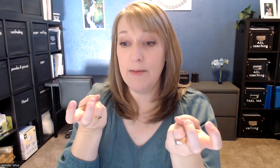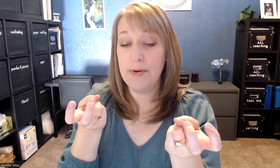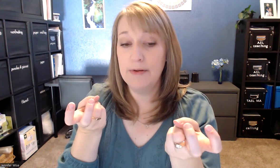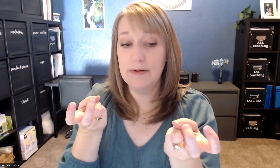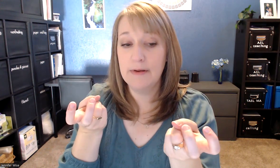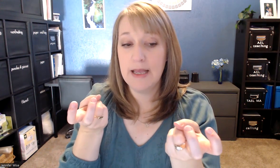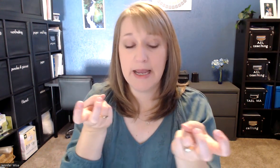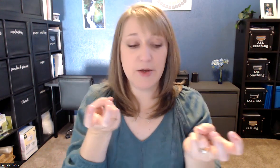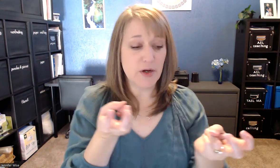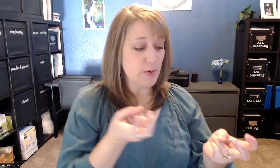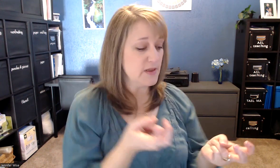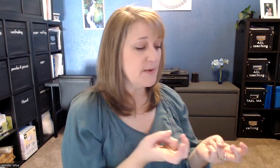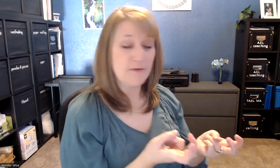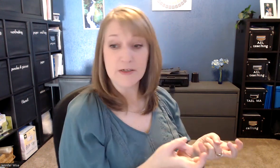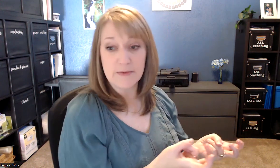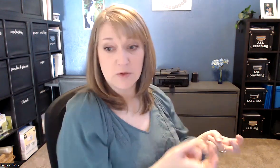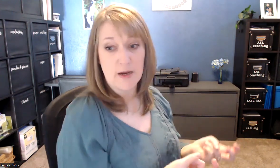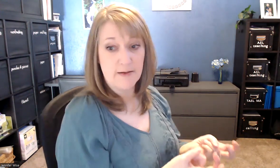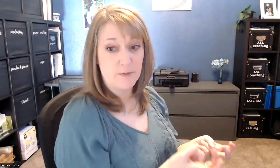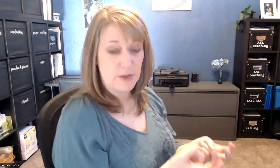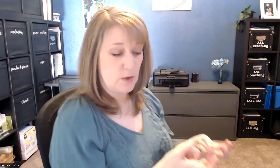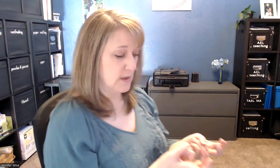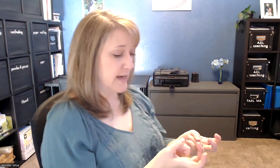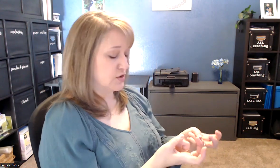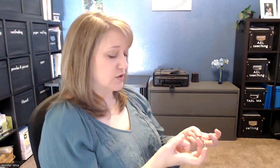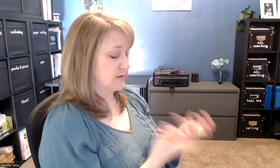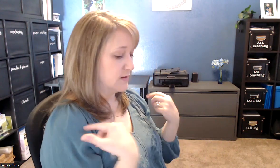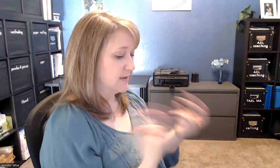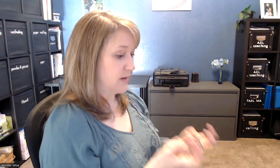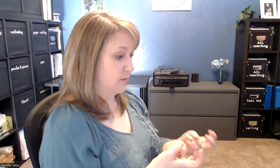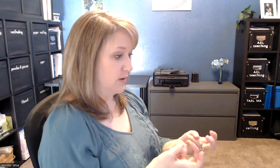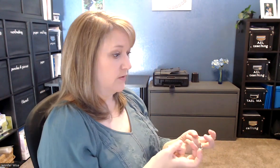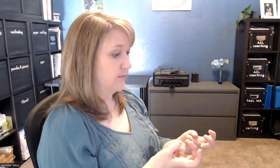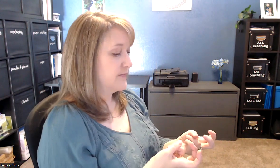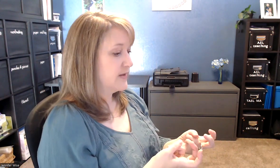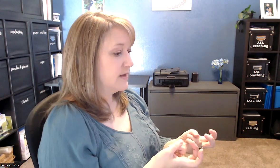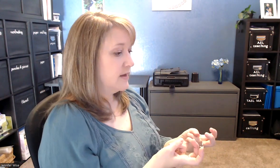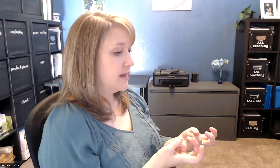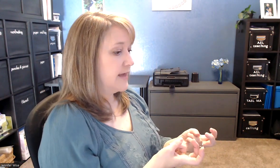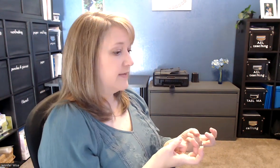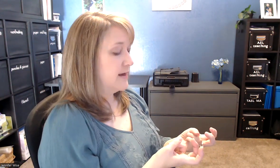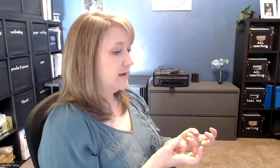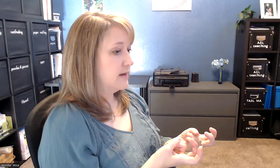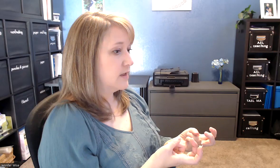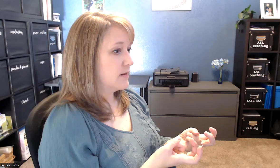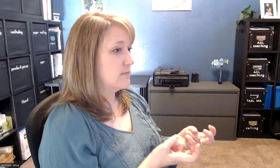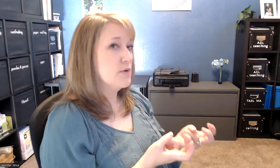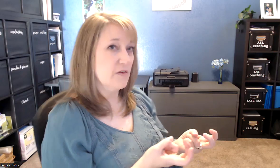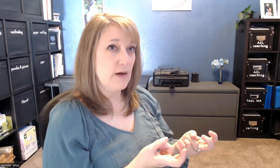up, and you're going to put them in front of you, kind of, relax your shoulder and your elbow. And then the movement